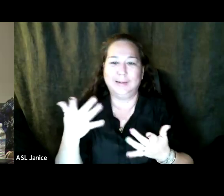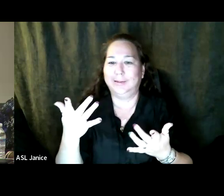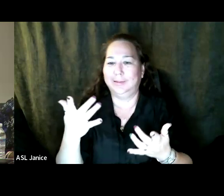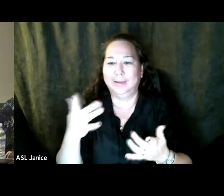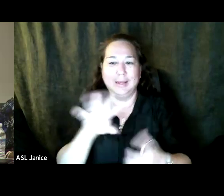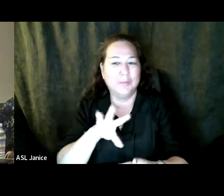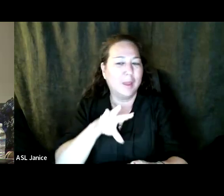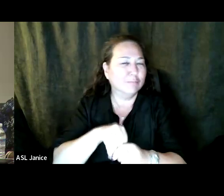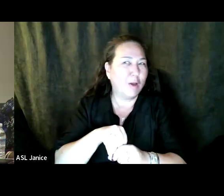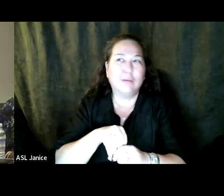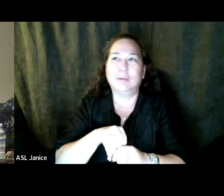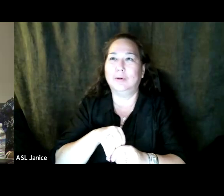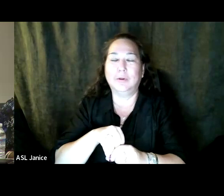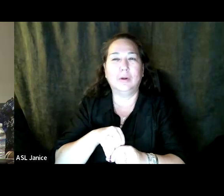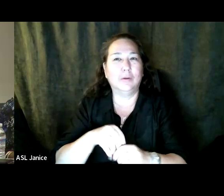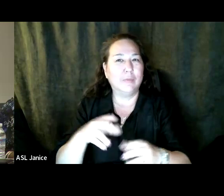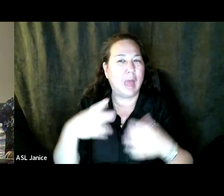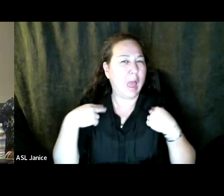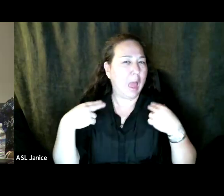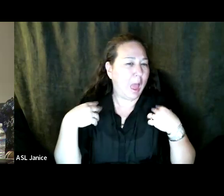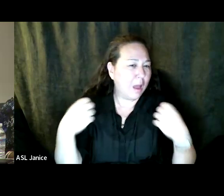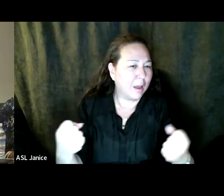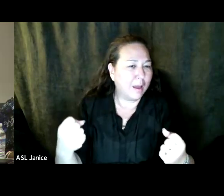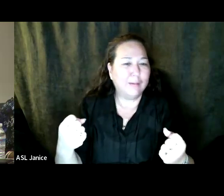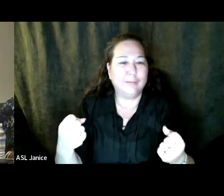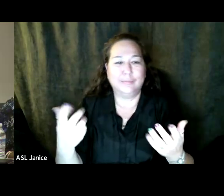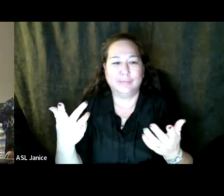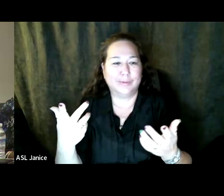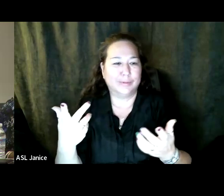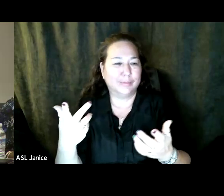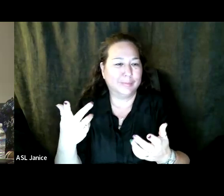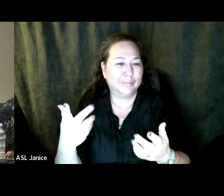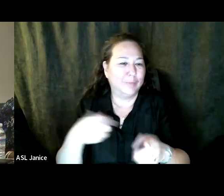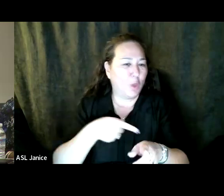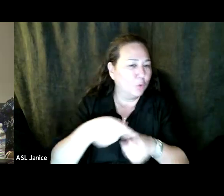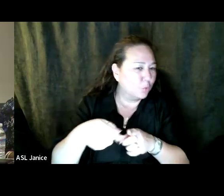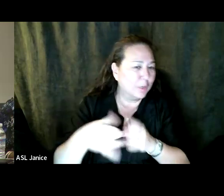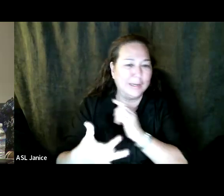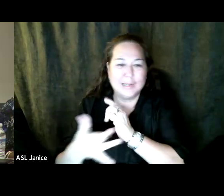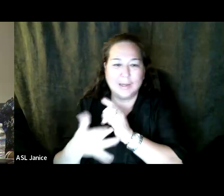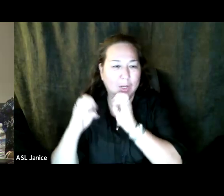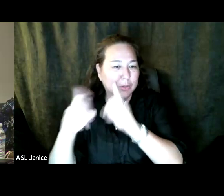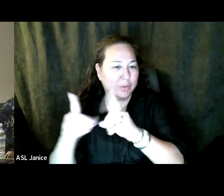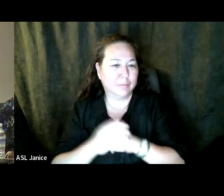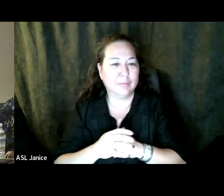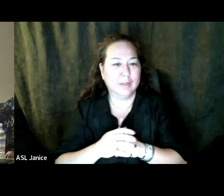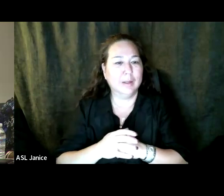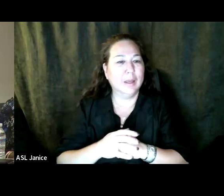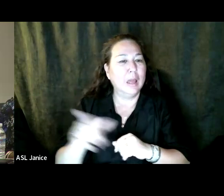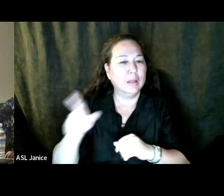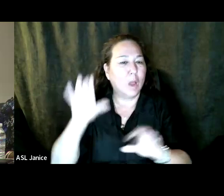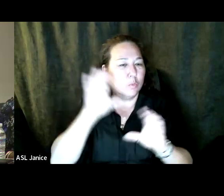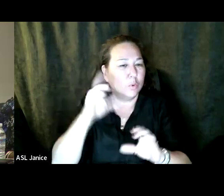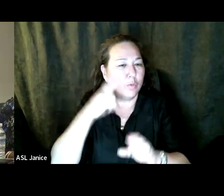in hands-on career and technical education. EMK is a sought-after school with a wait list of more than 300 students. It has